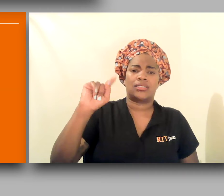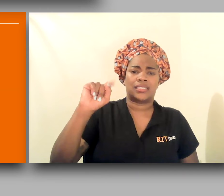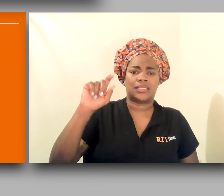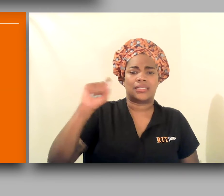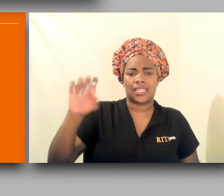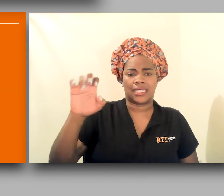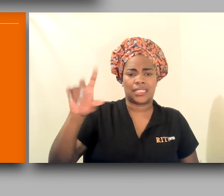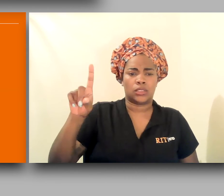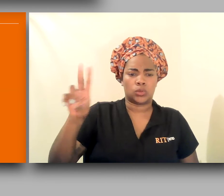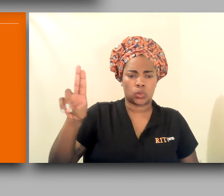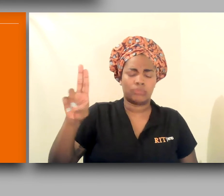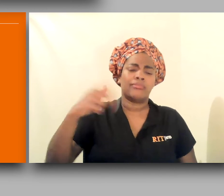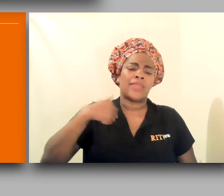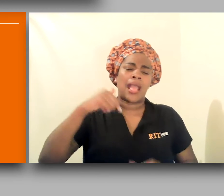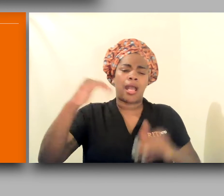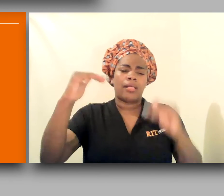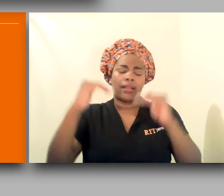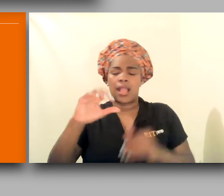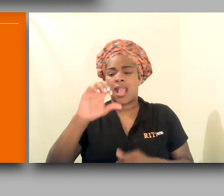ntid.rit.edu.